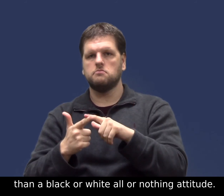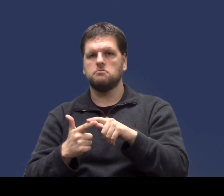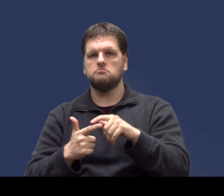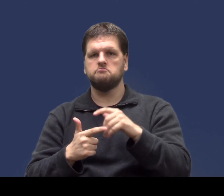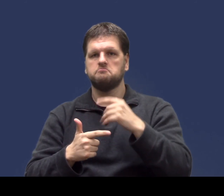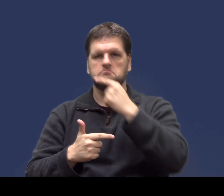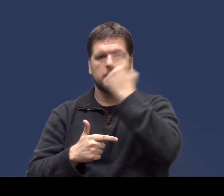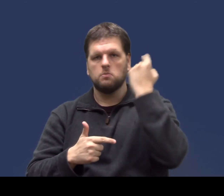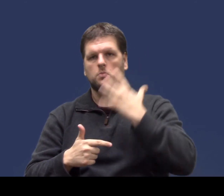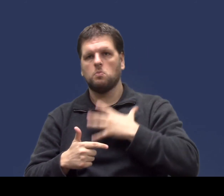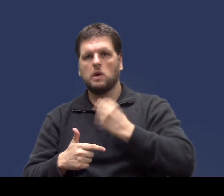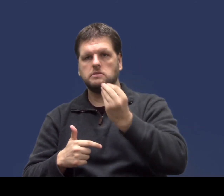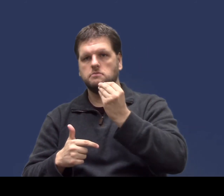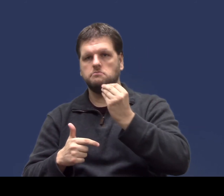attitude.